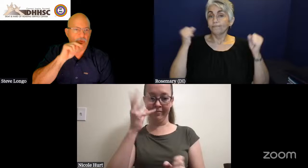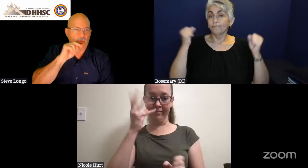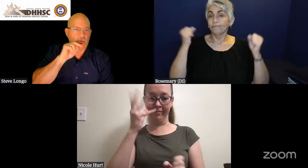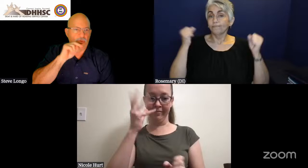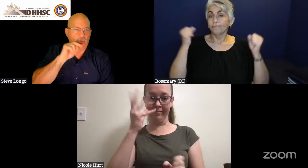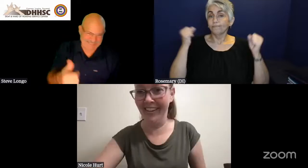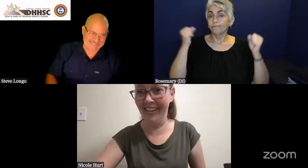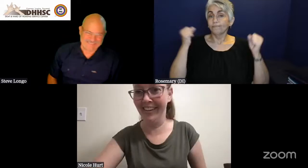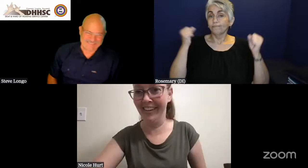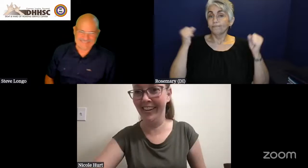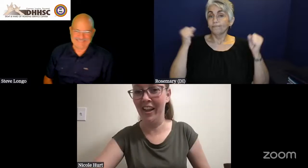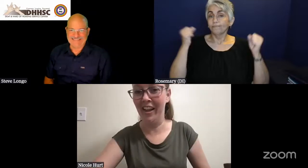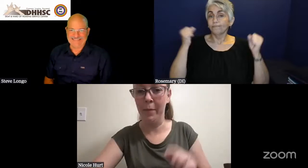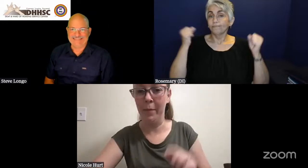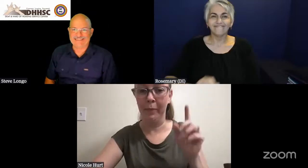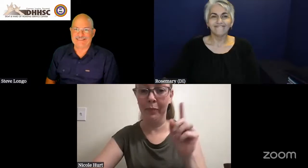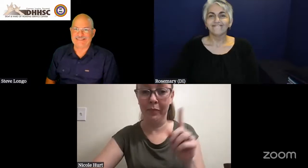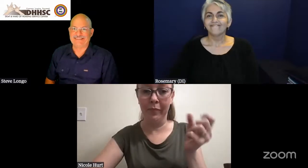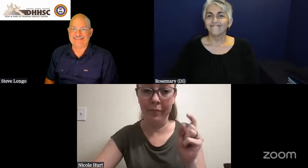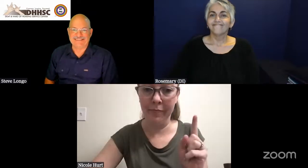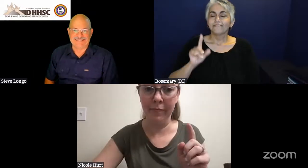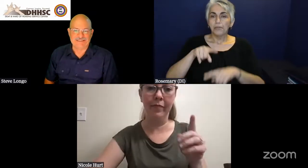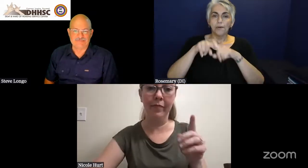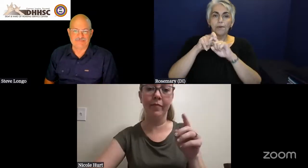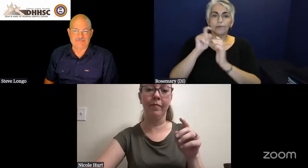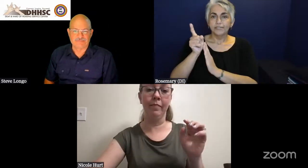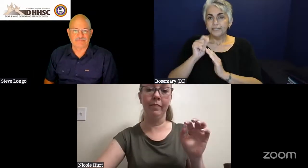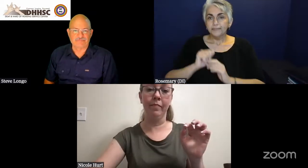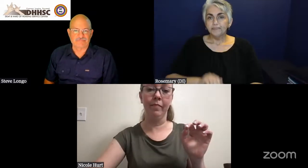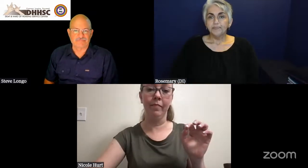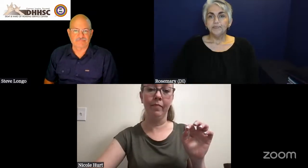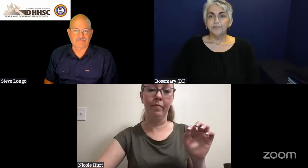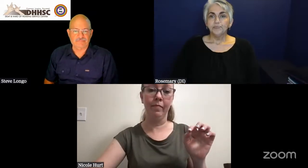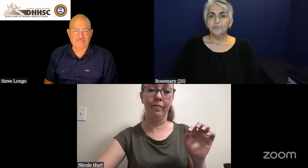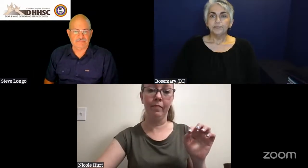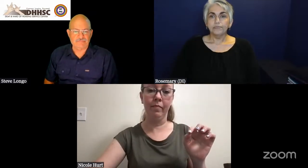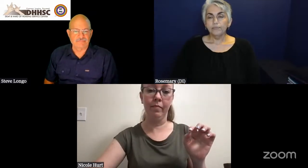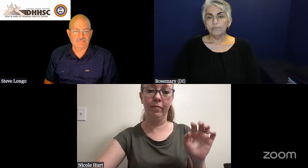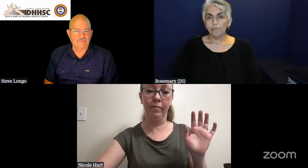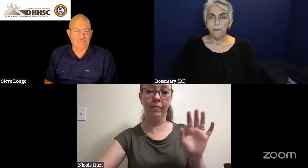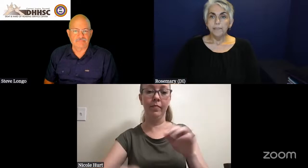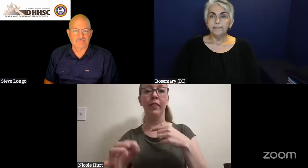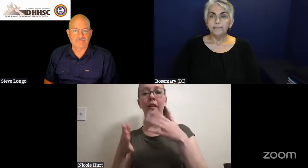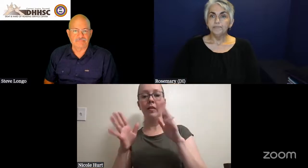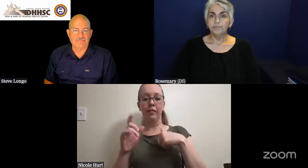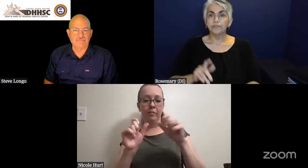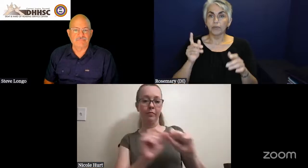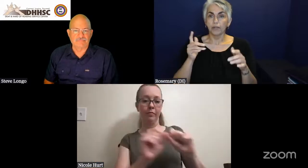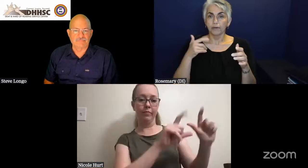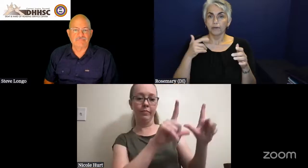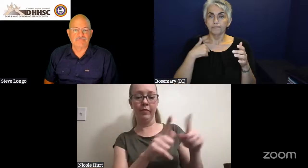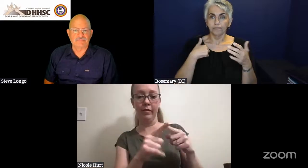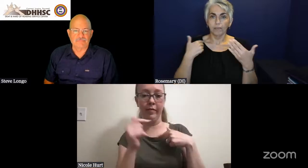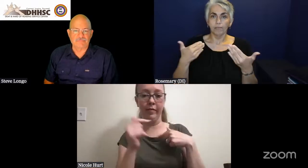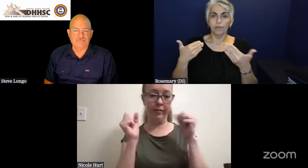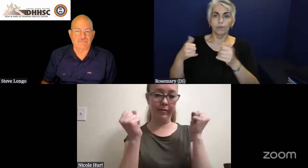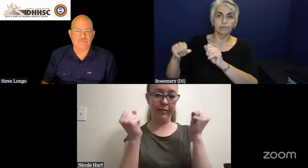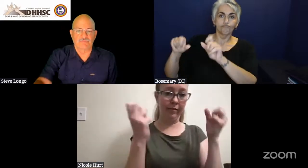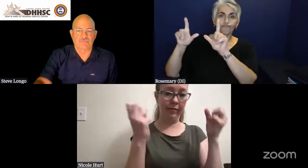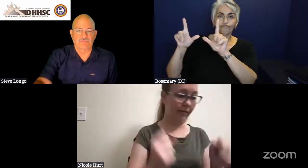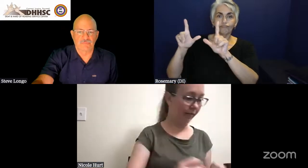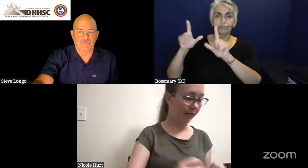Nicole says, yes, I'm ready and hands are up, but hold just a moment.